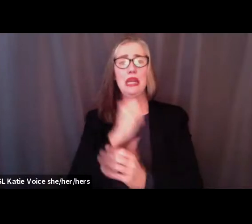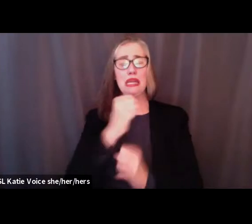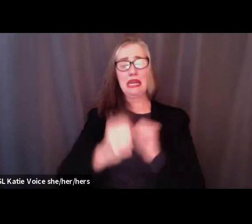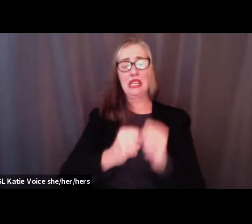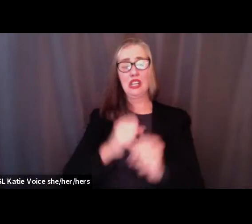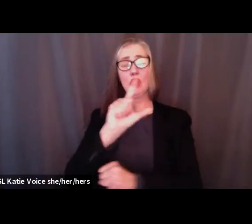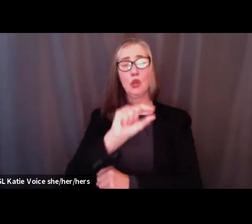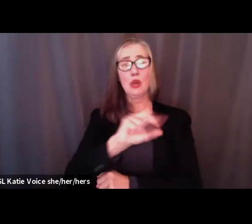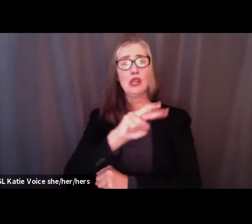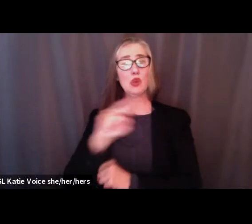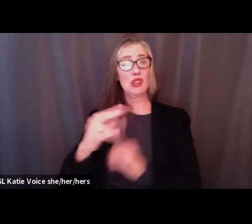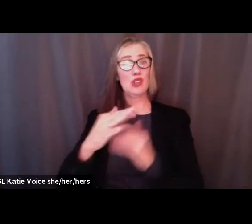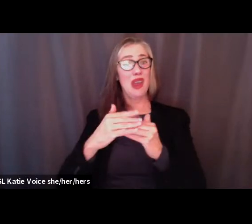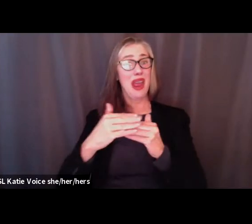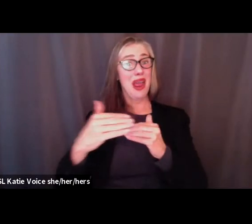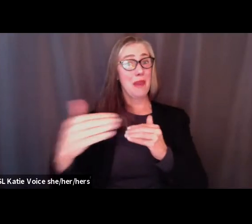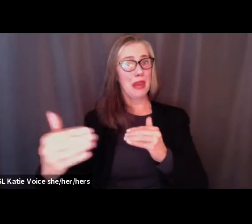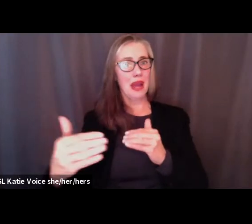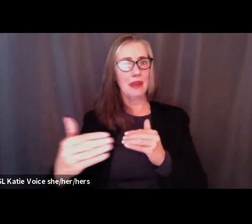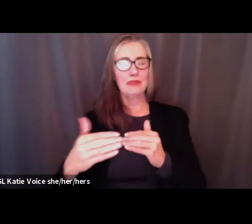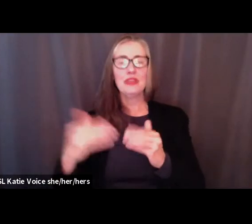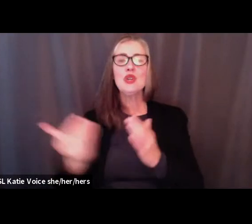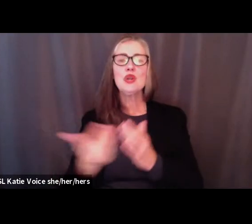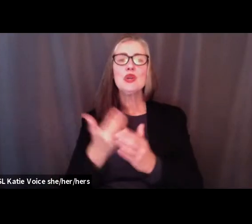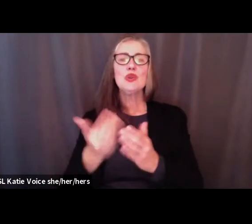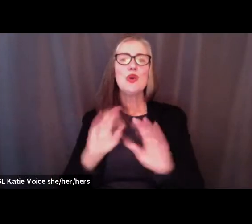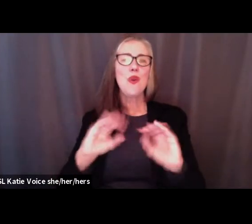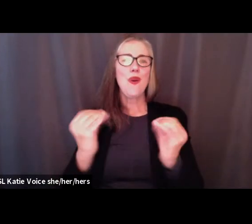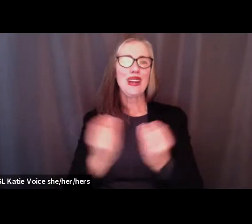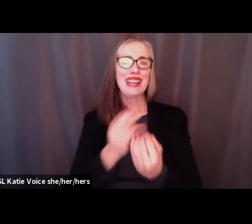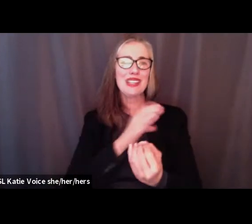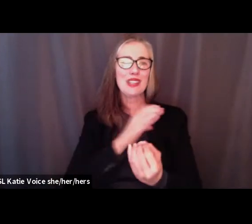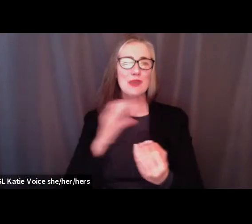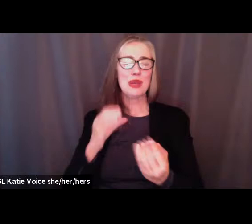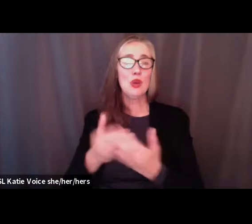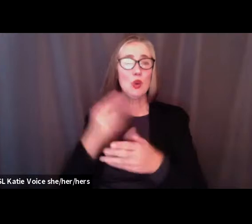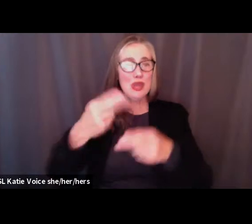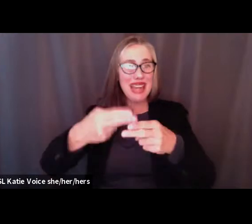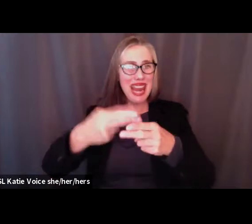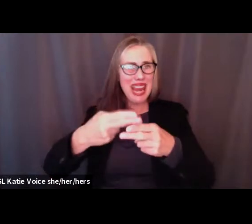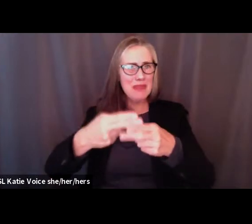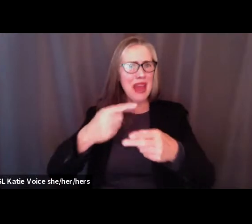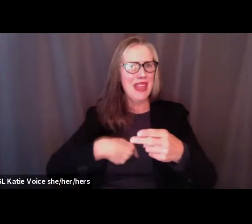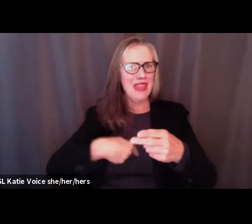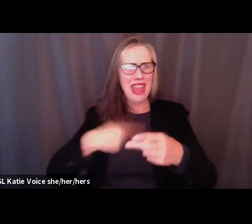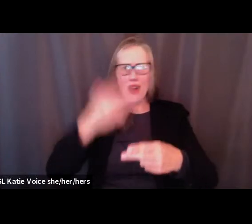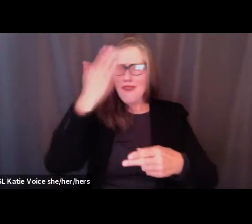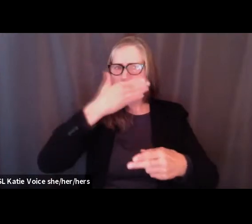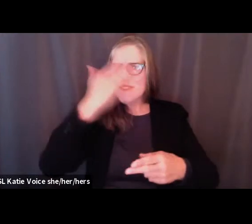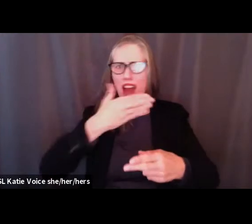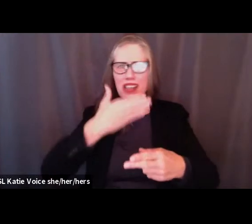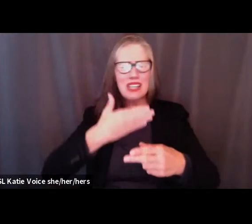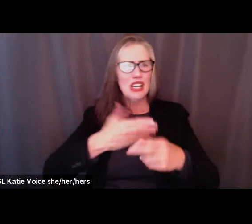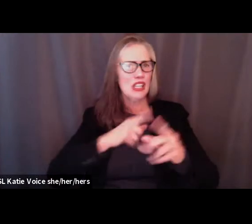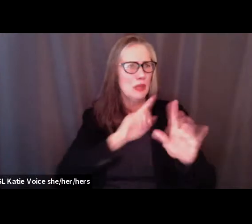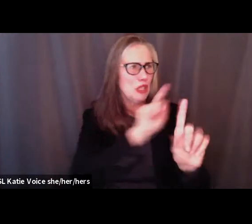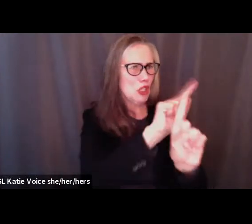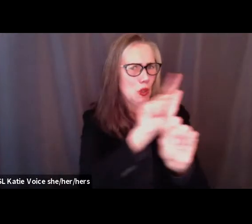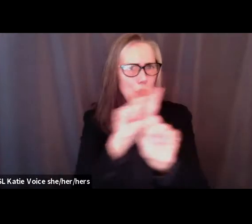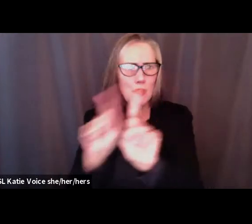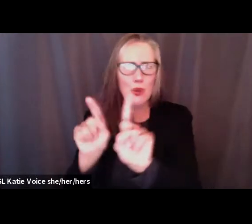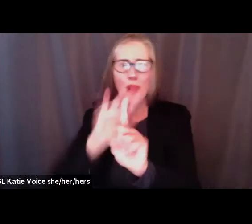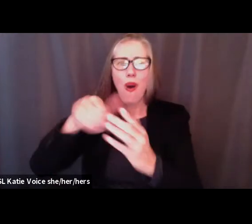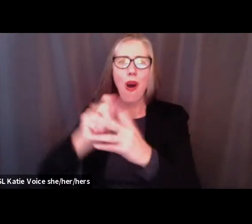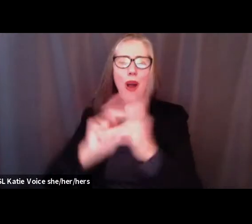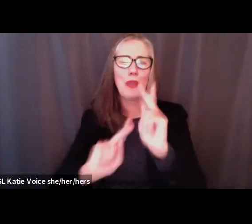beyond. So our newly renamed organizing committee is on the front lines of making sure everyone in the party has the opportunity to